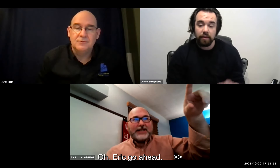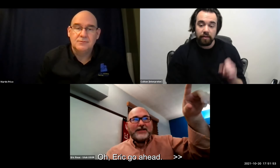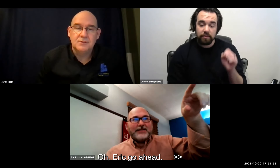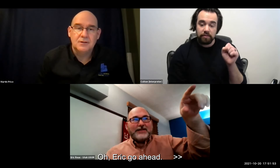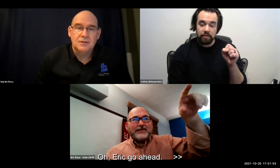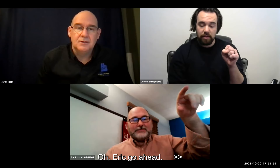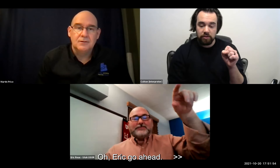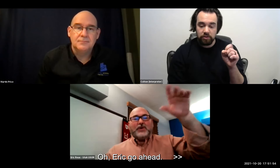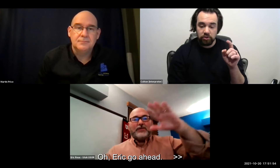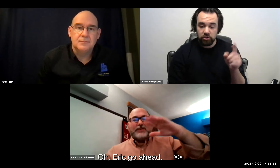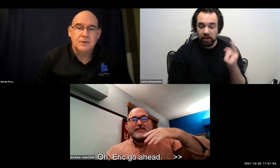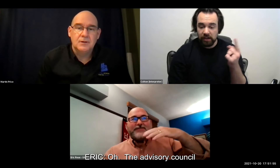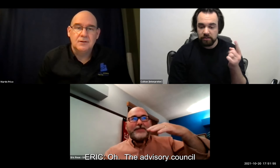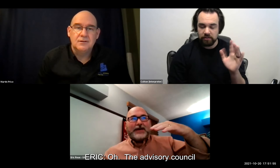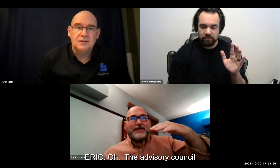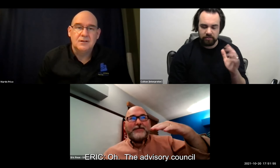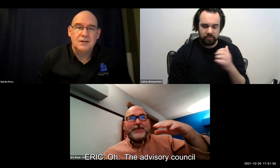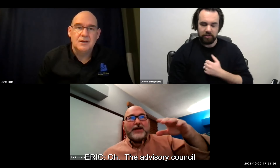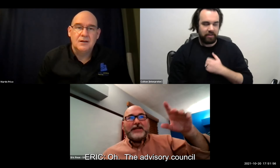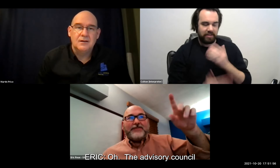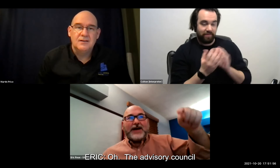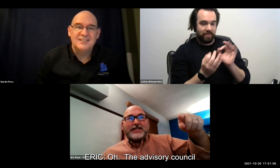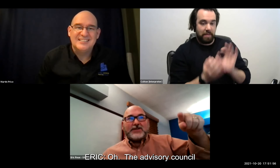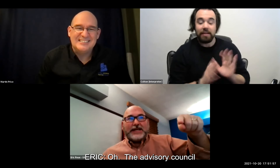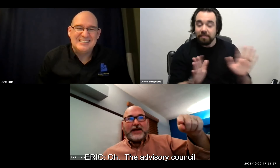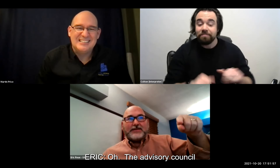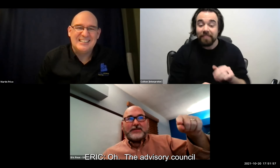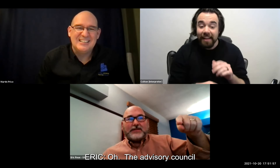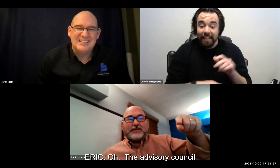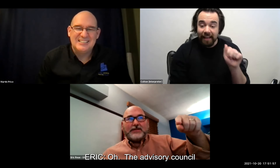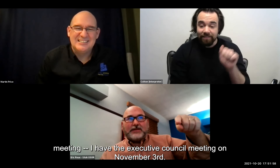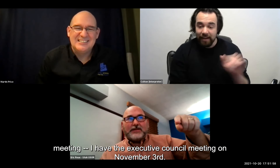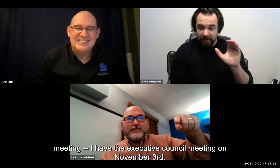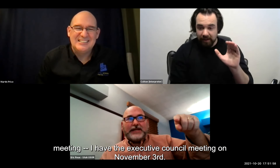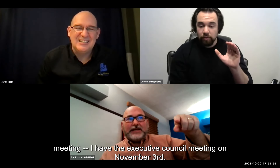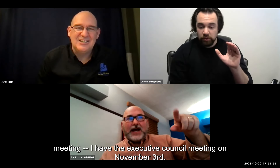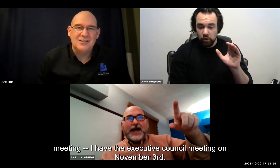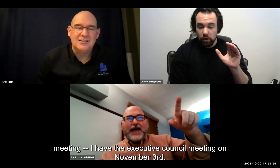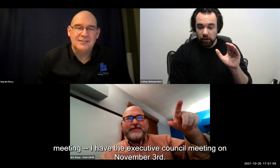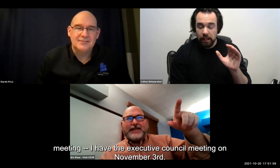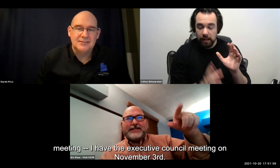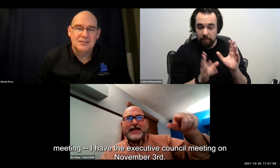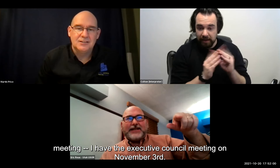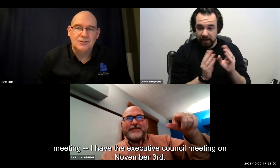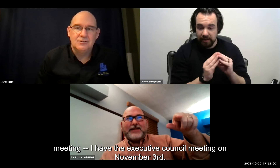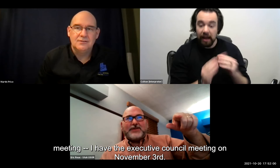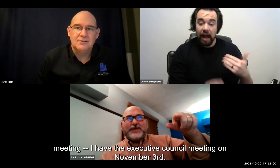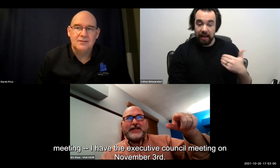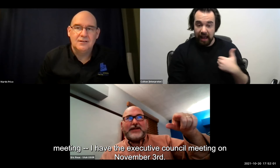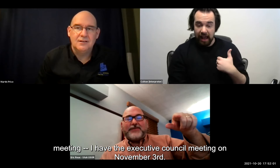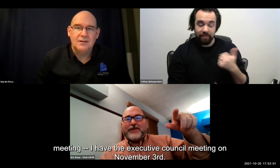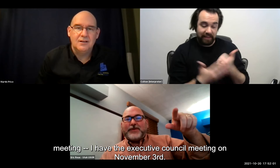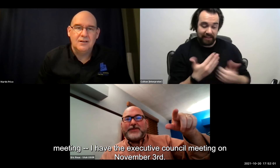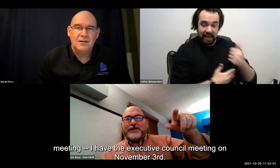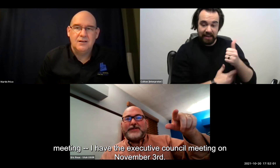double checking. Oh, got some back there. The advisory council meeting, I have the executive council